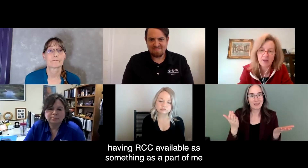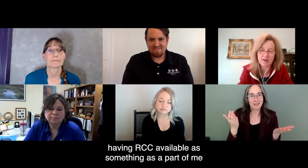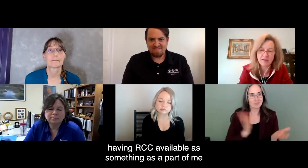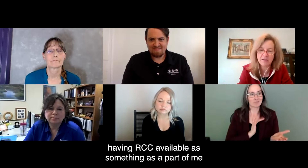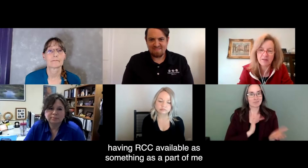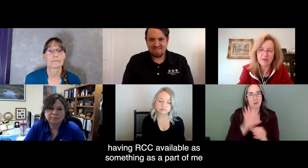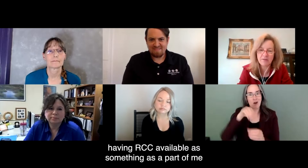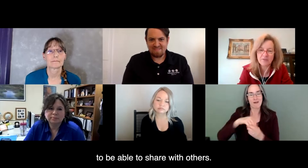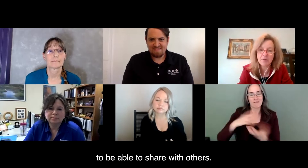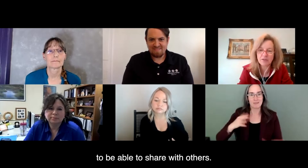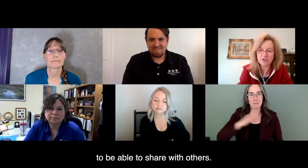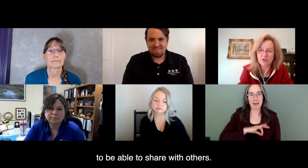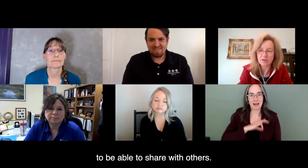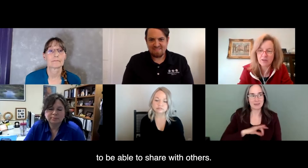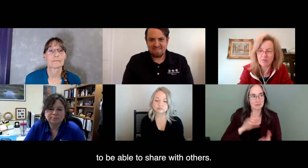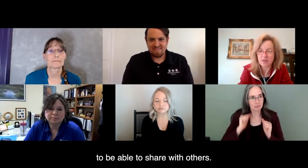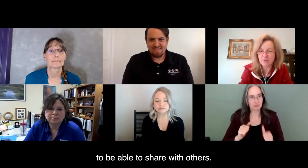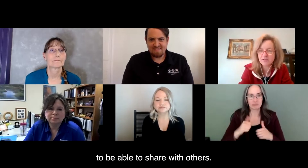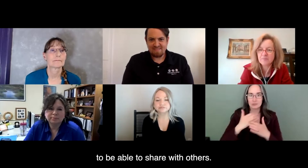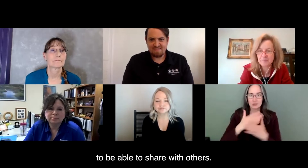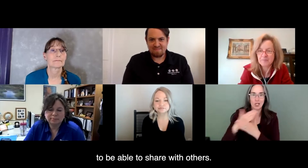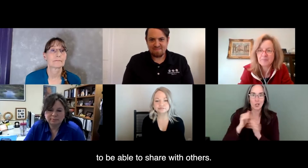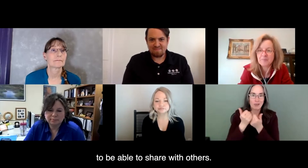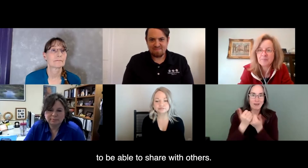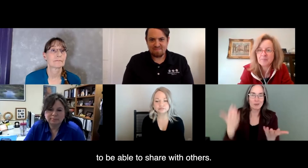of Maine to be able to share with others.